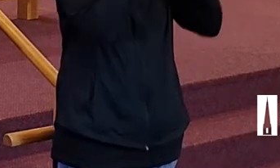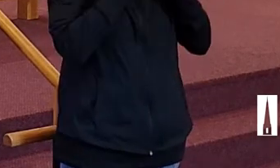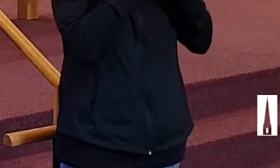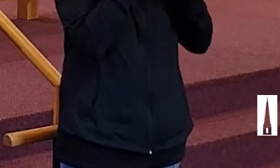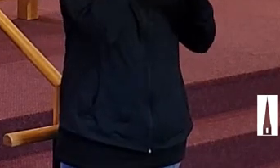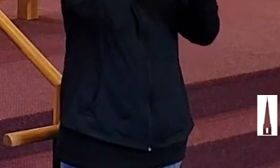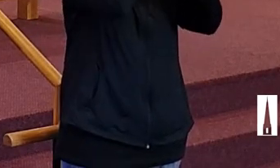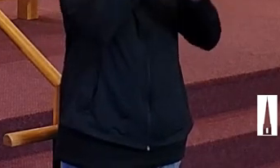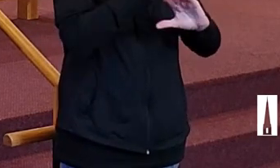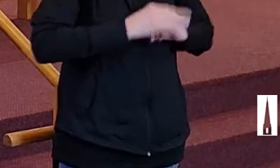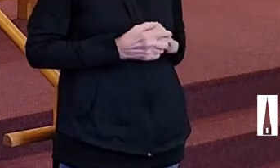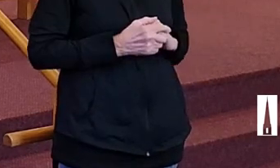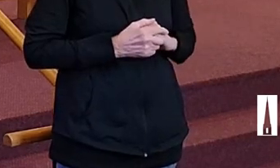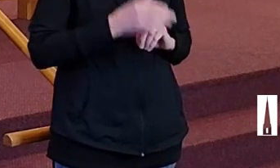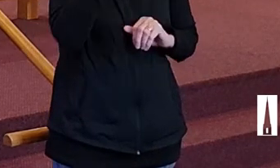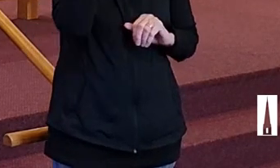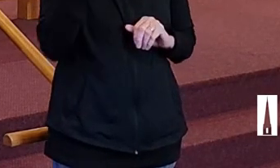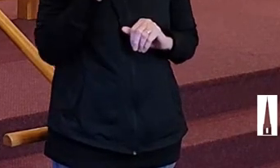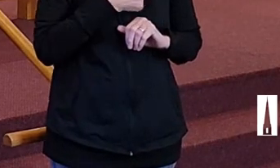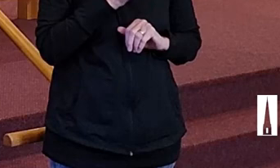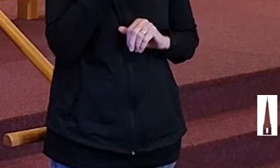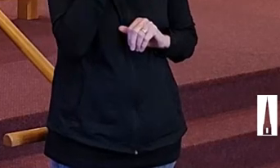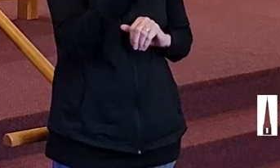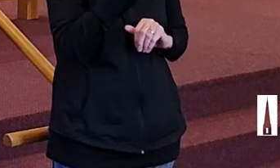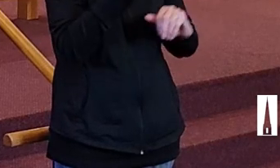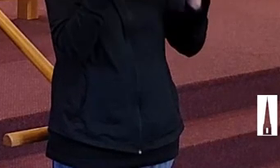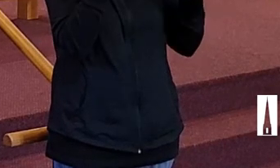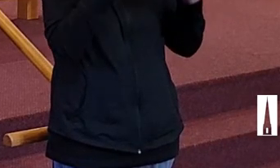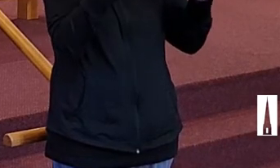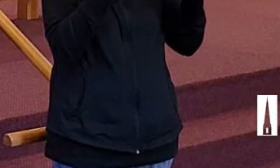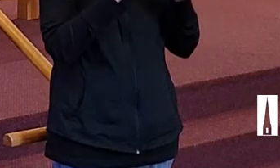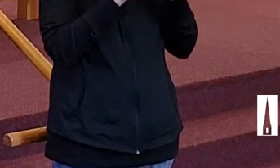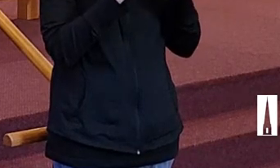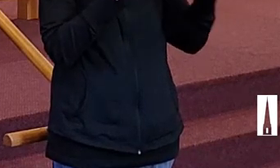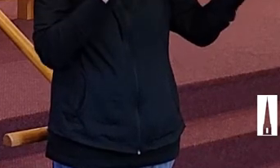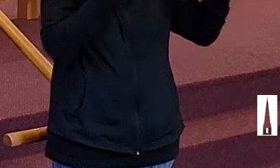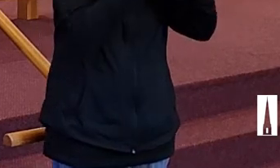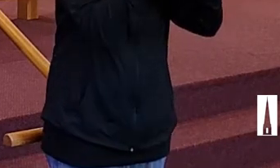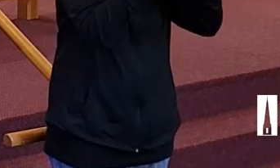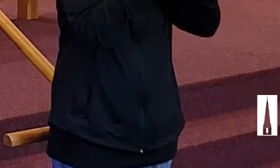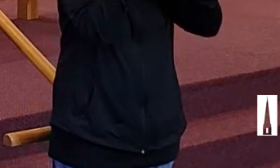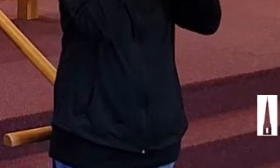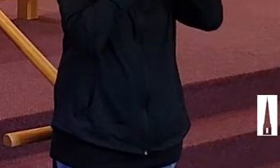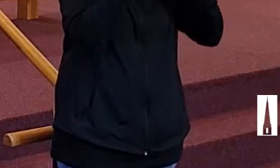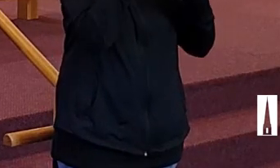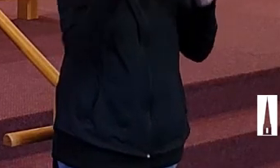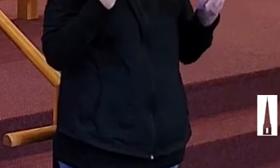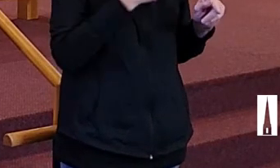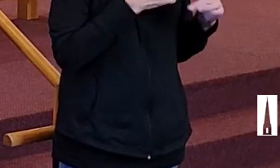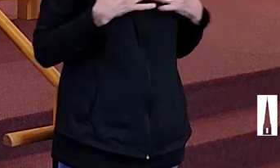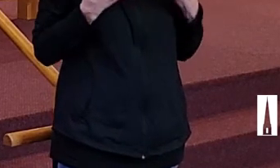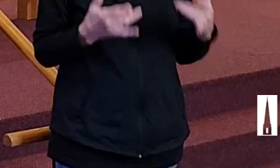out. We tend to disconnect, and it feels like this is just the way it